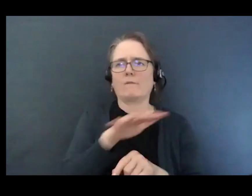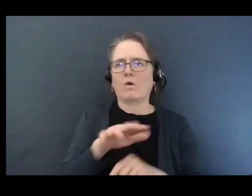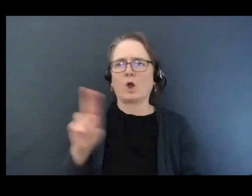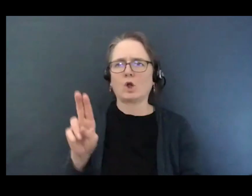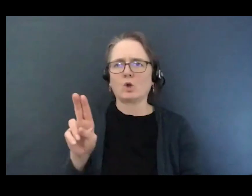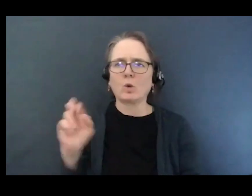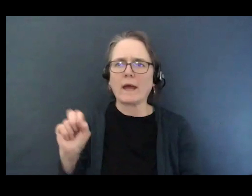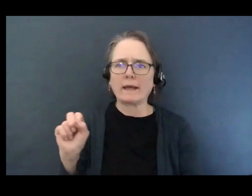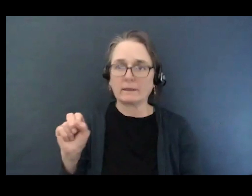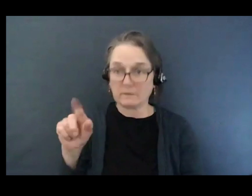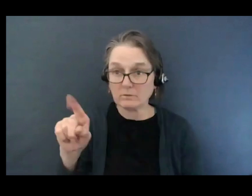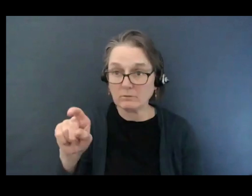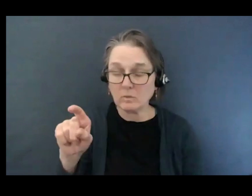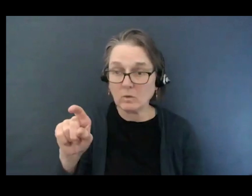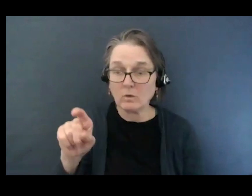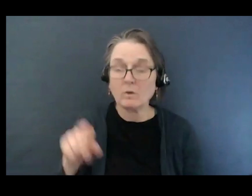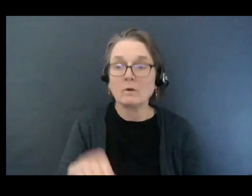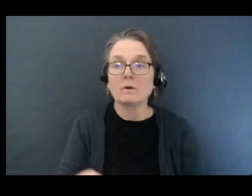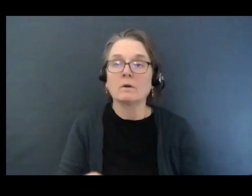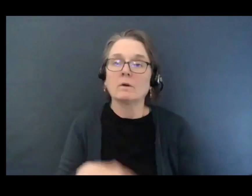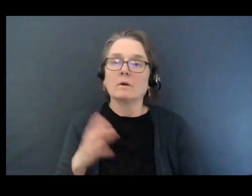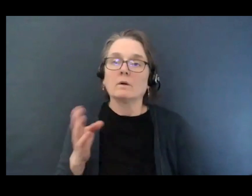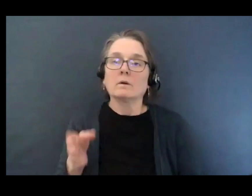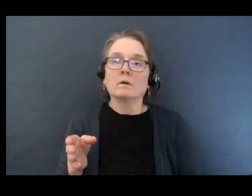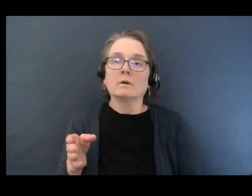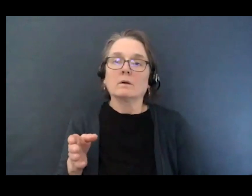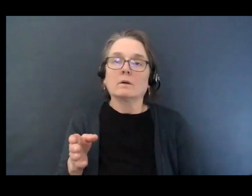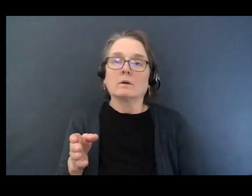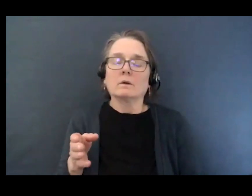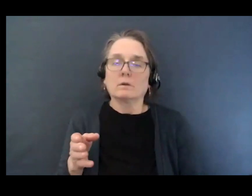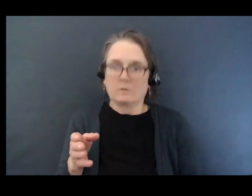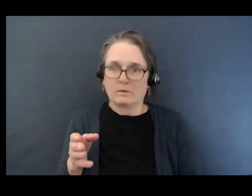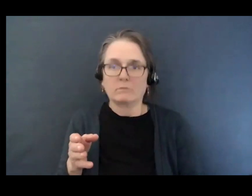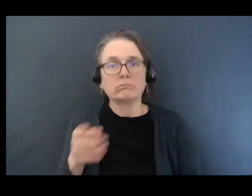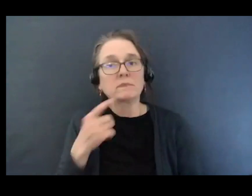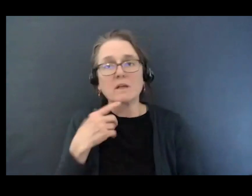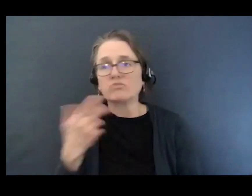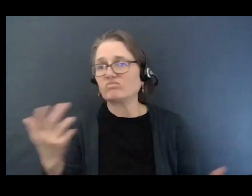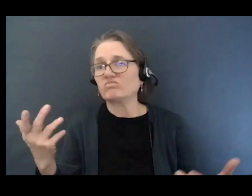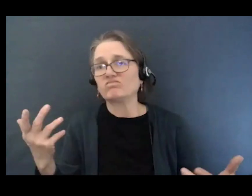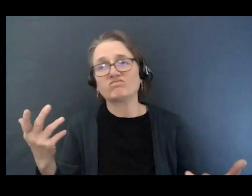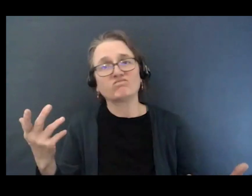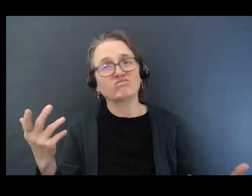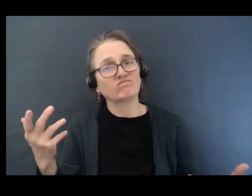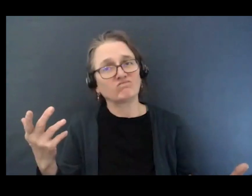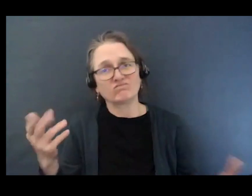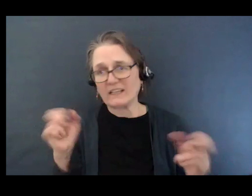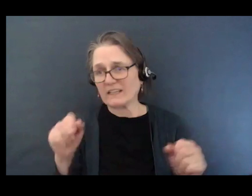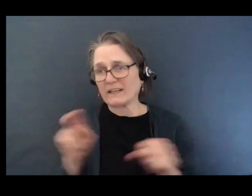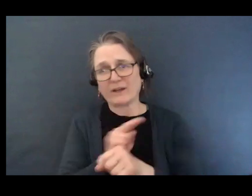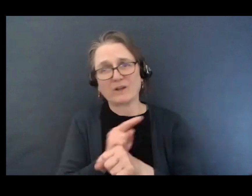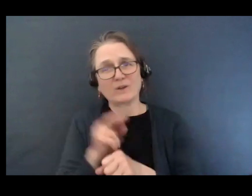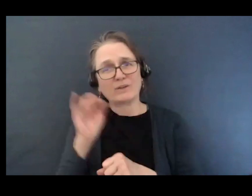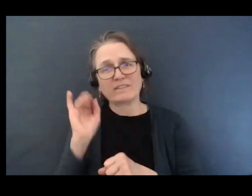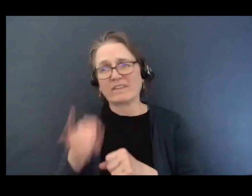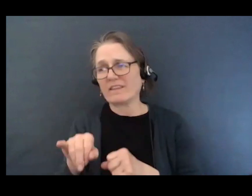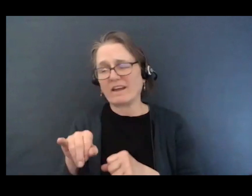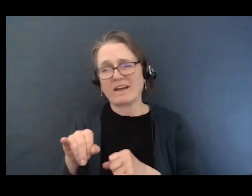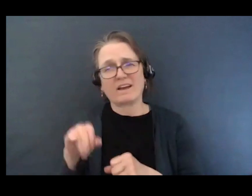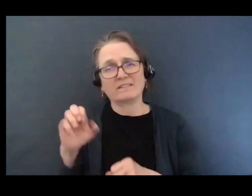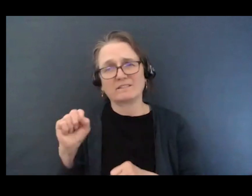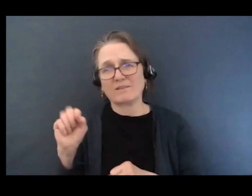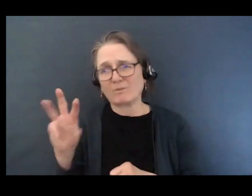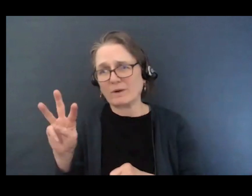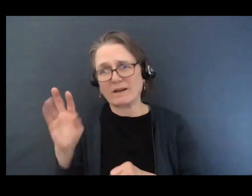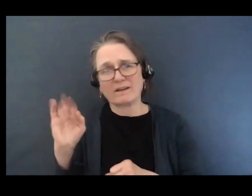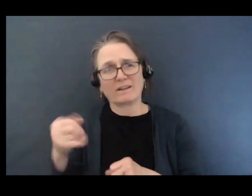geographical analysis area you want and run it. It doesn't really take any specific data requirements for any specific cities at this point.